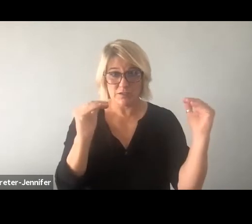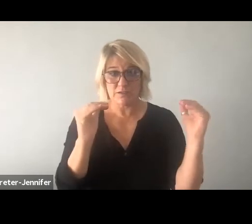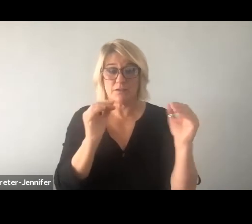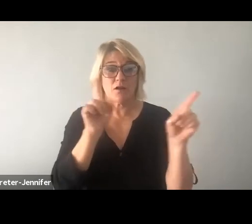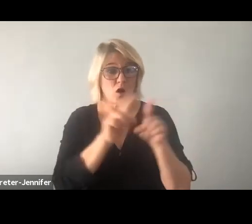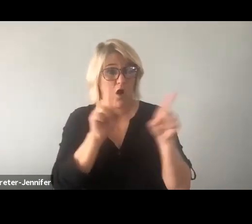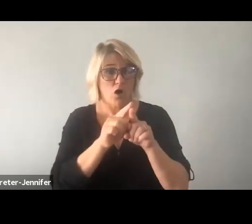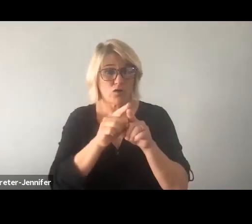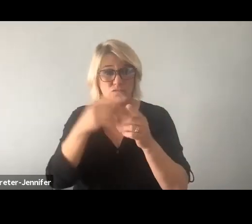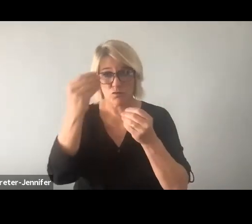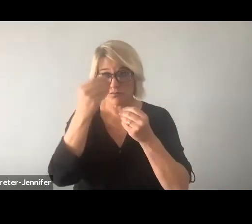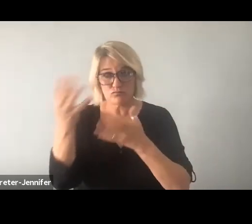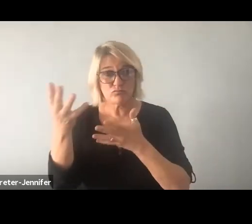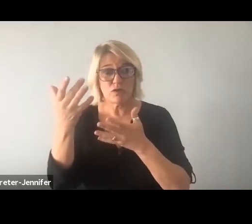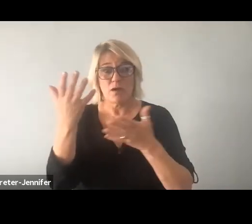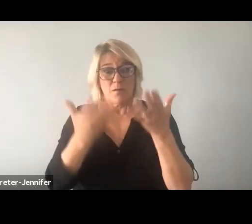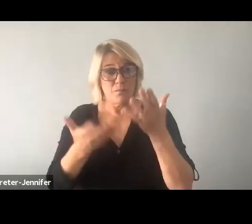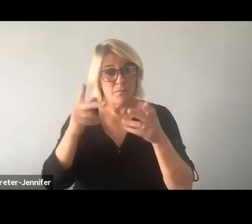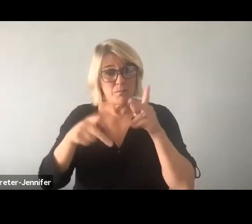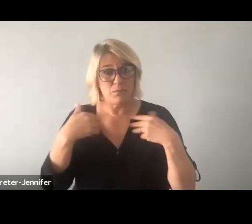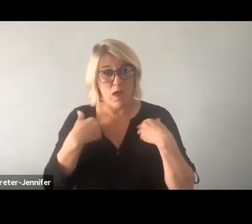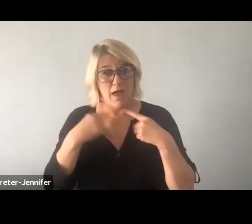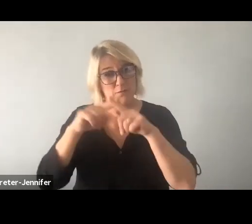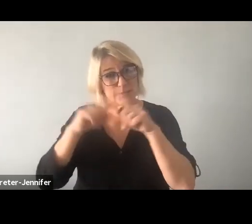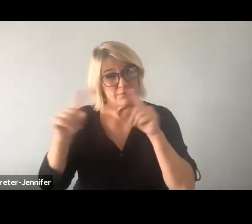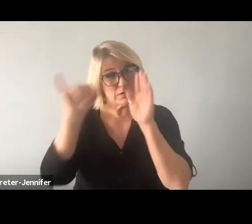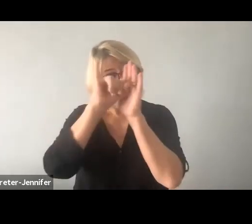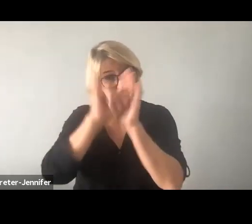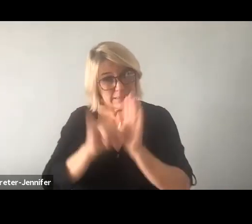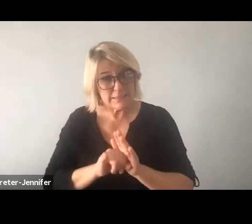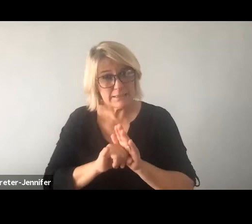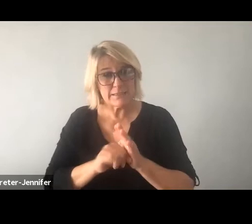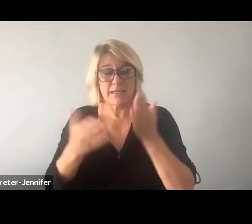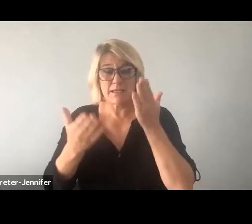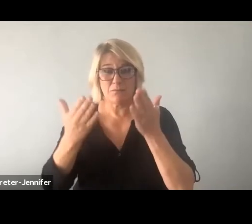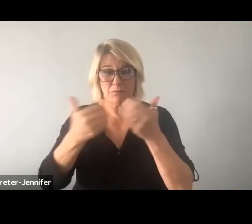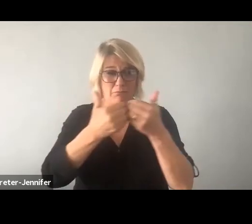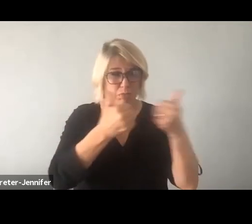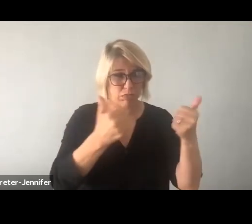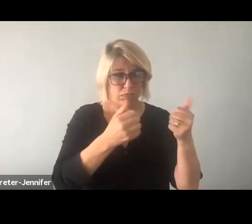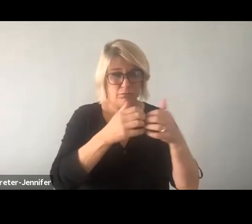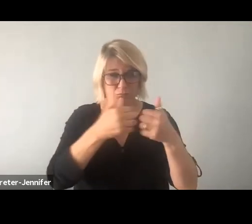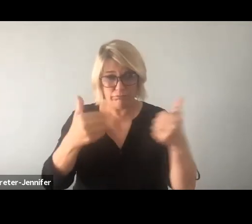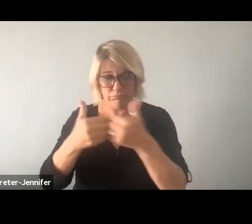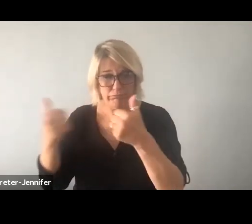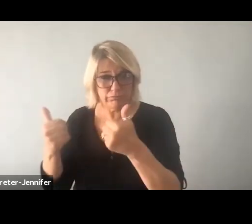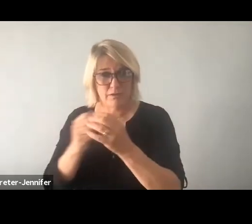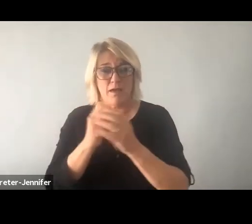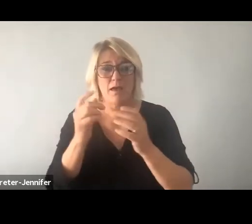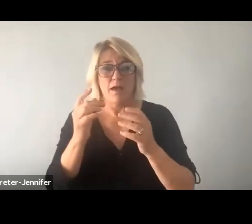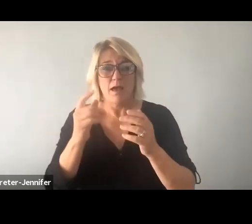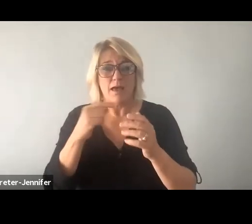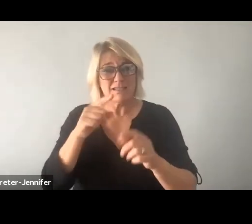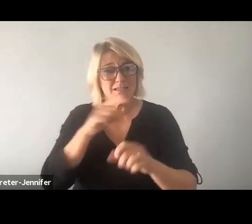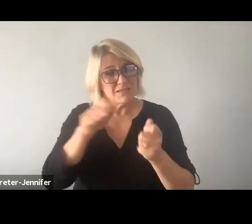that people may have multiple identities and be multiply marginalized, and specifically referencing both